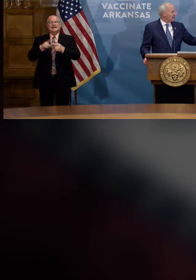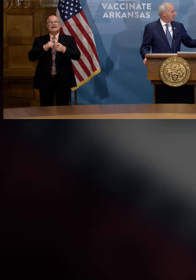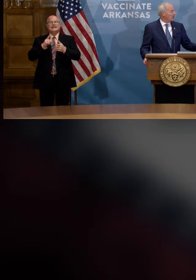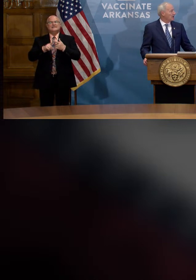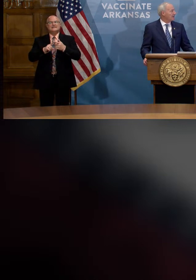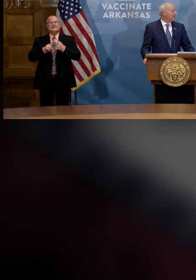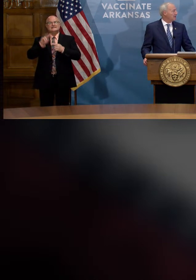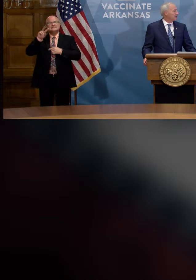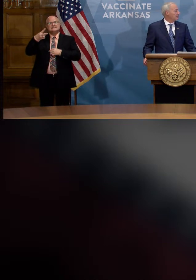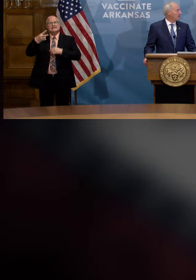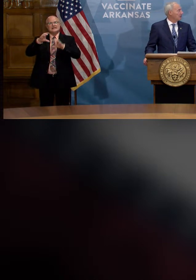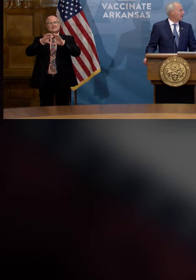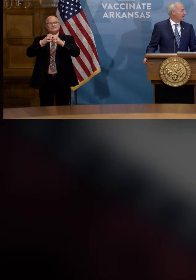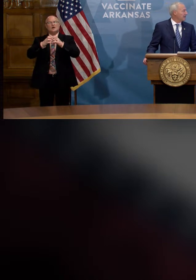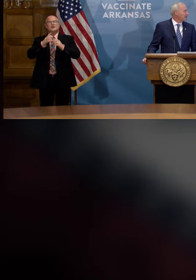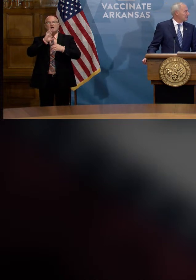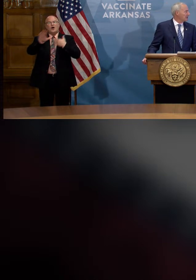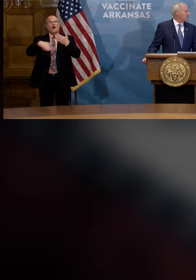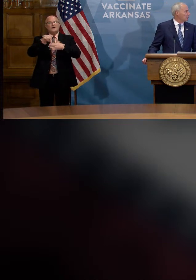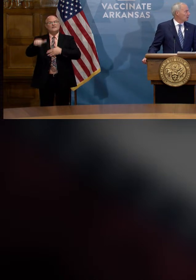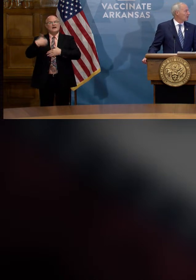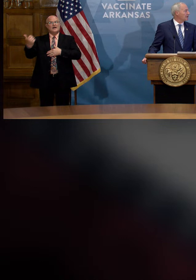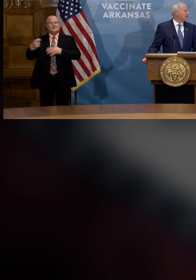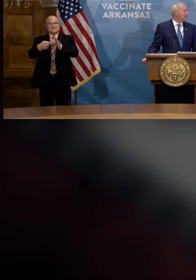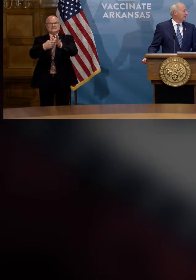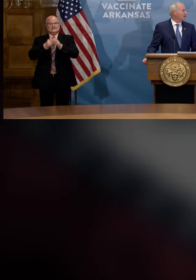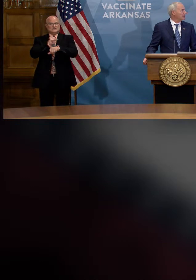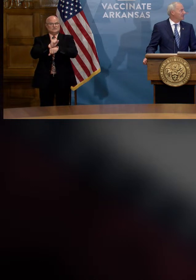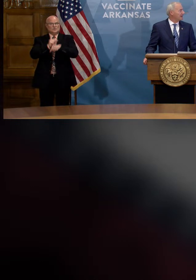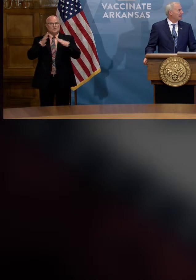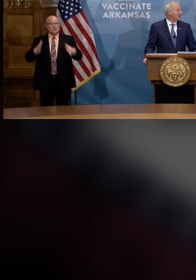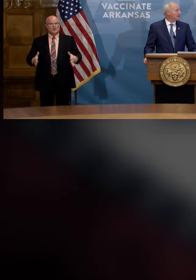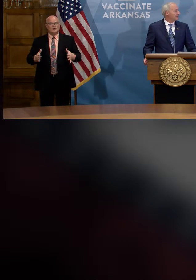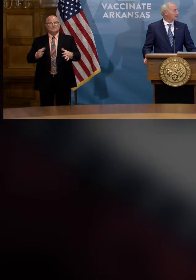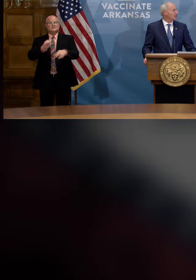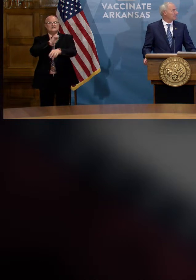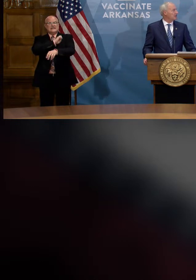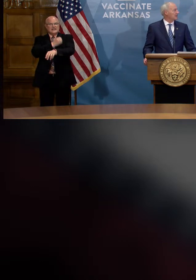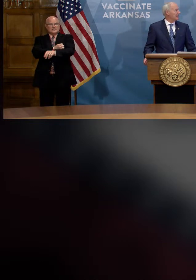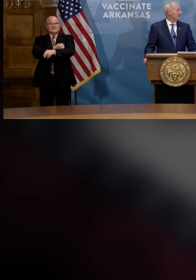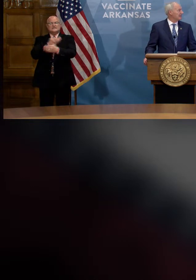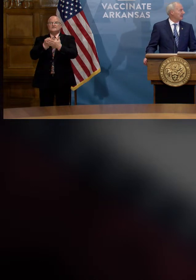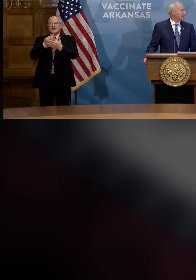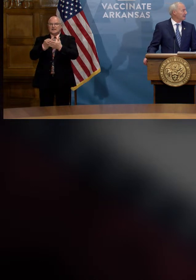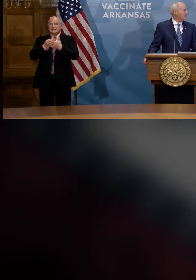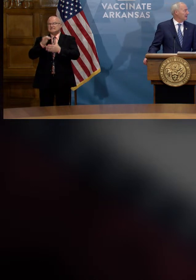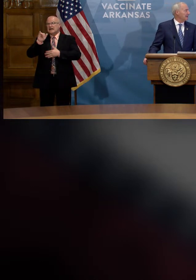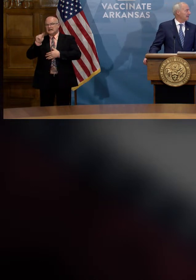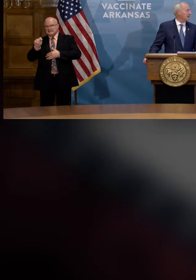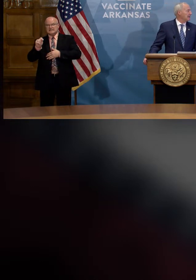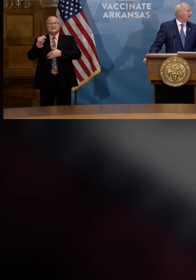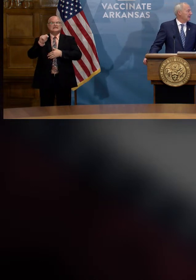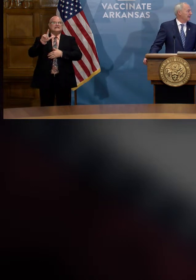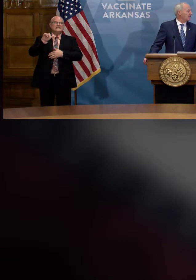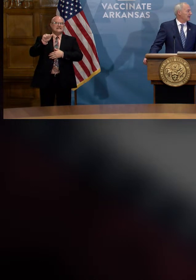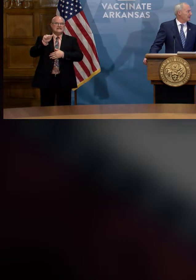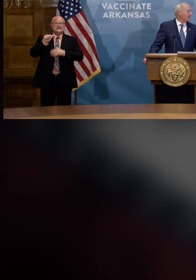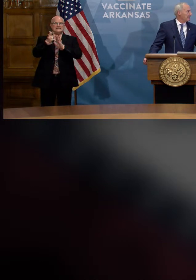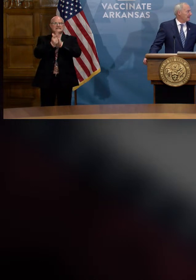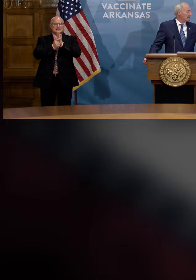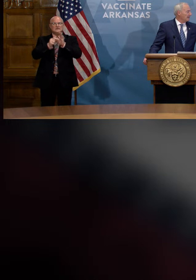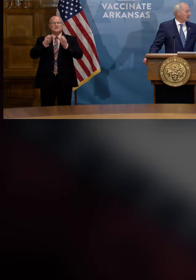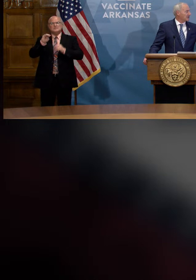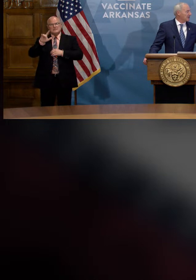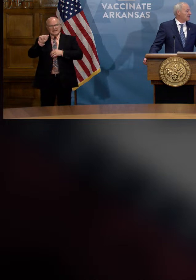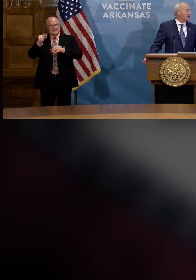Then the second part of it is all of the other essential workers in energy, finance, food service, IT, legal media,